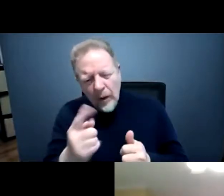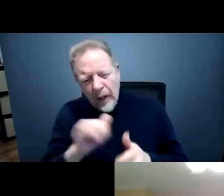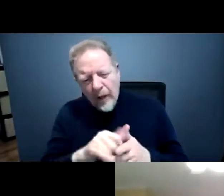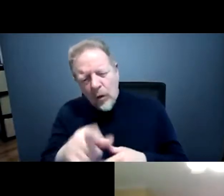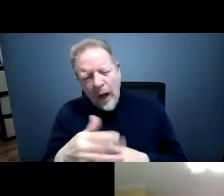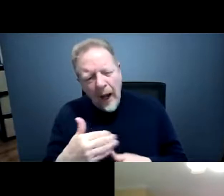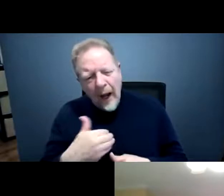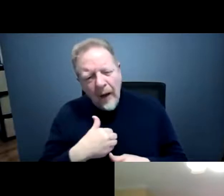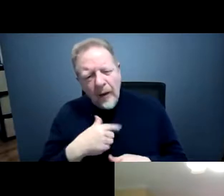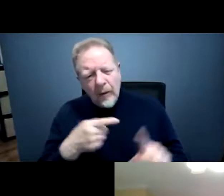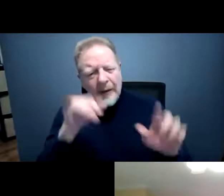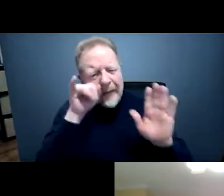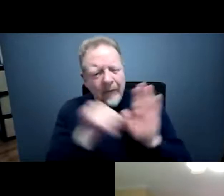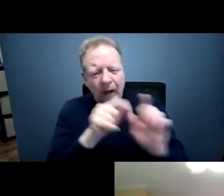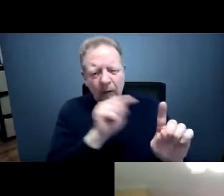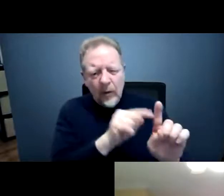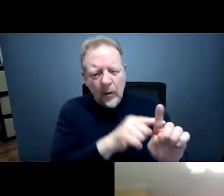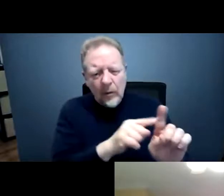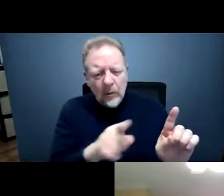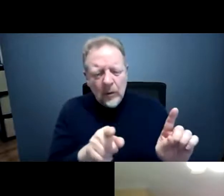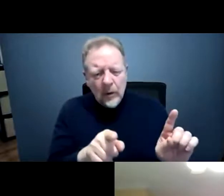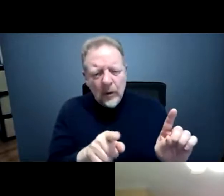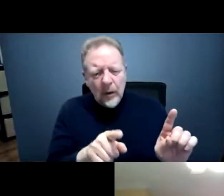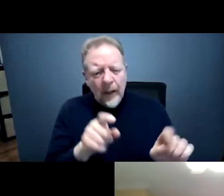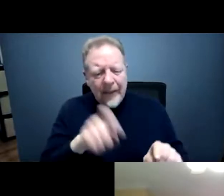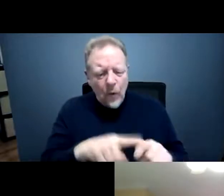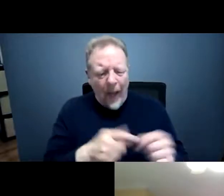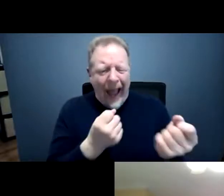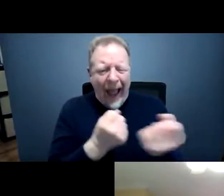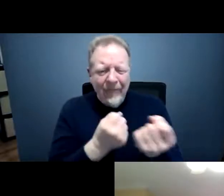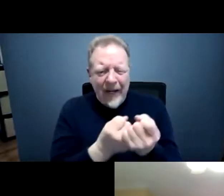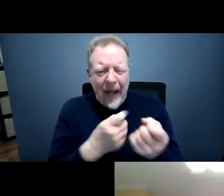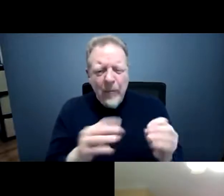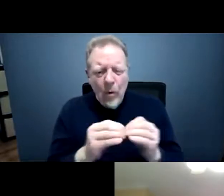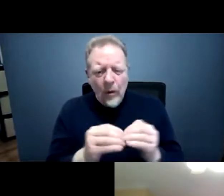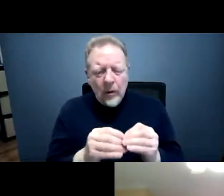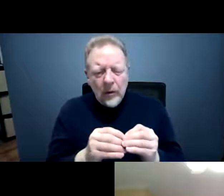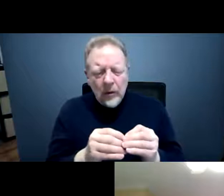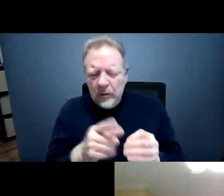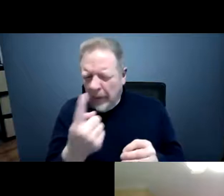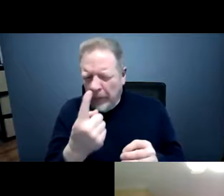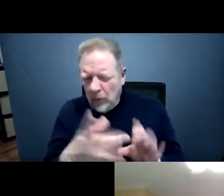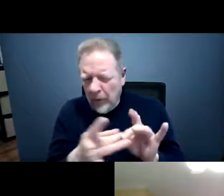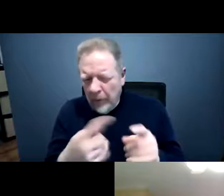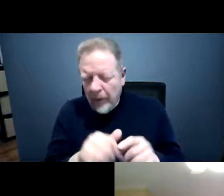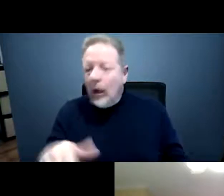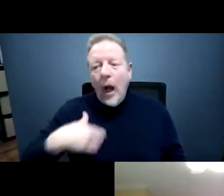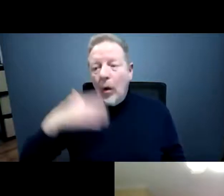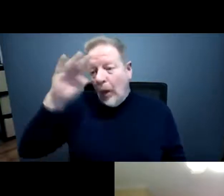pointed out? Because I if that's don't something know. that we need to advocate more, Right. maybe as a, I don't know the name of the bill. I